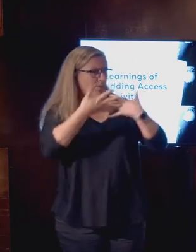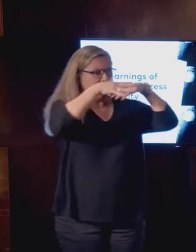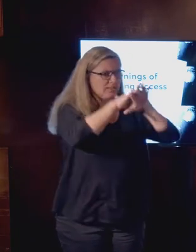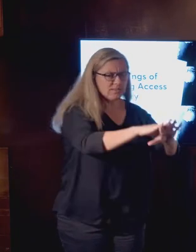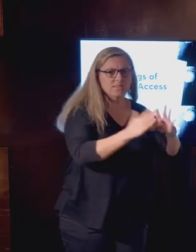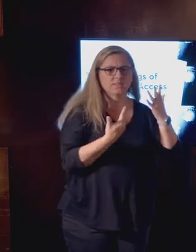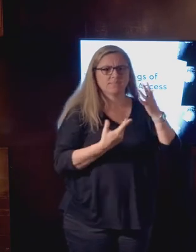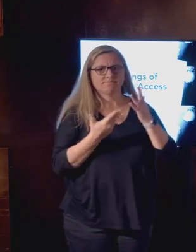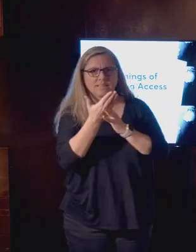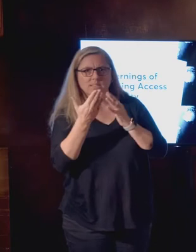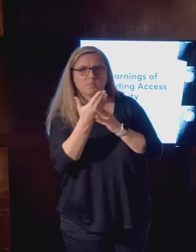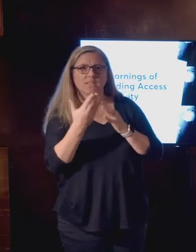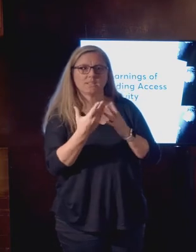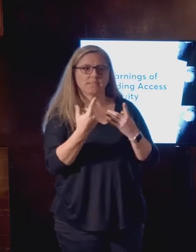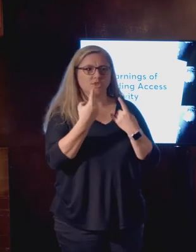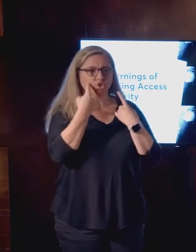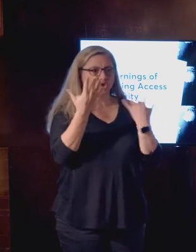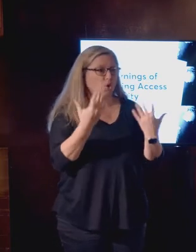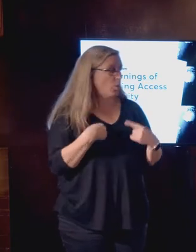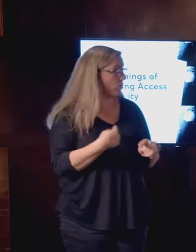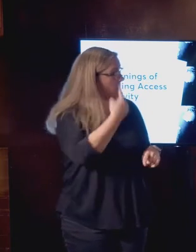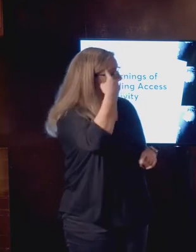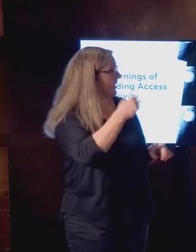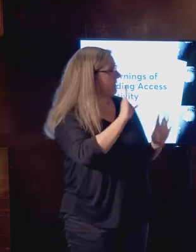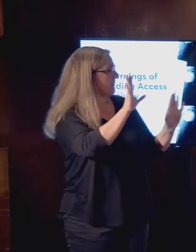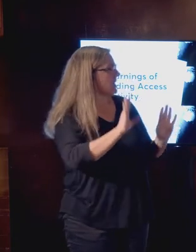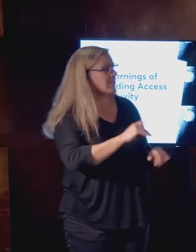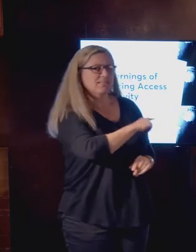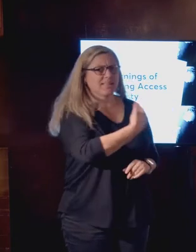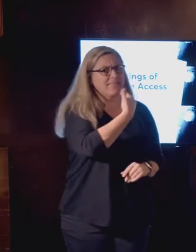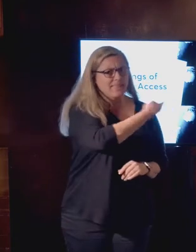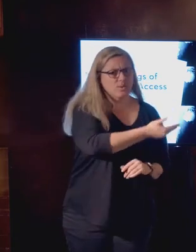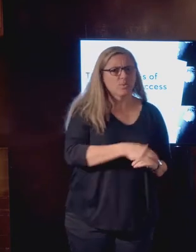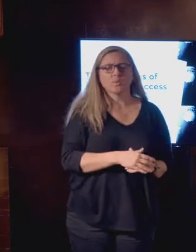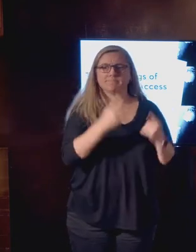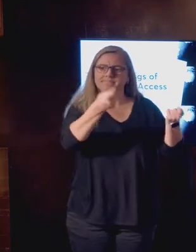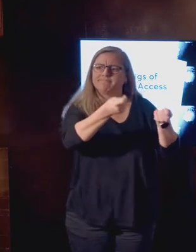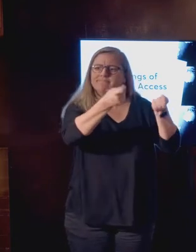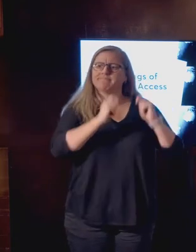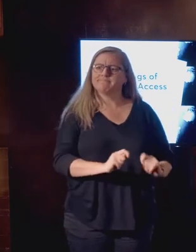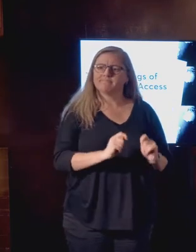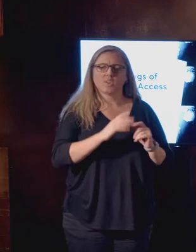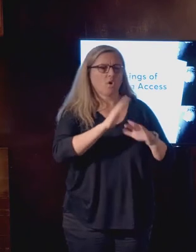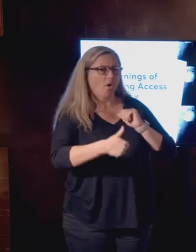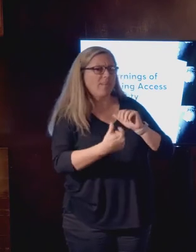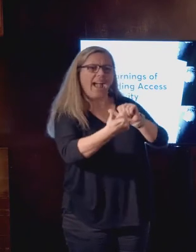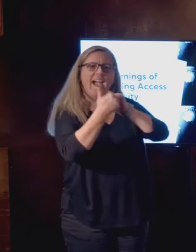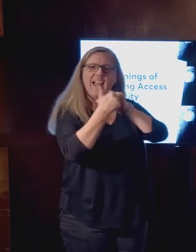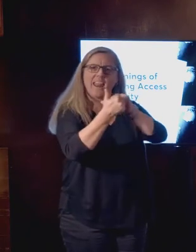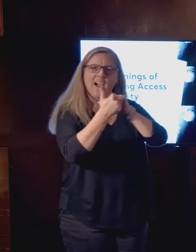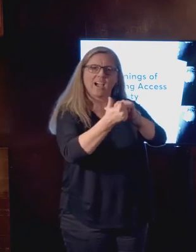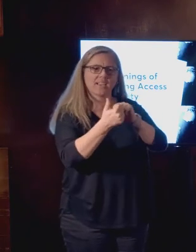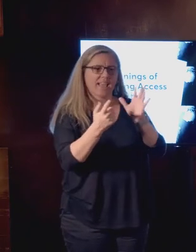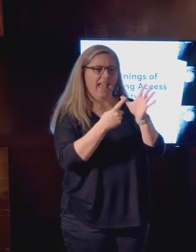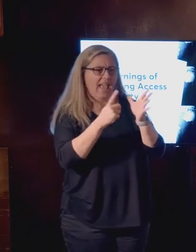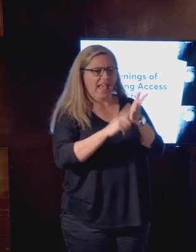accessibility into shows. So yeah, it was fantastic. Thank you. I want to move on now to allyship. And Sarah and Beck have told